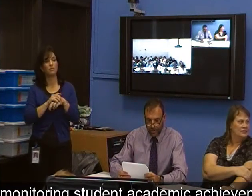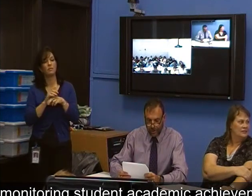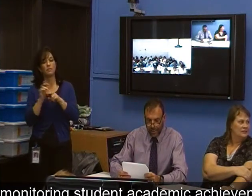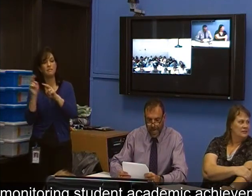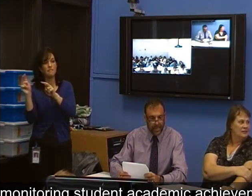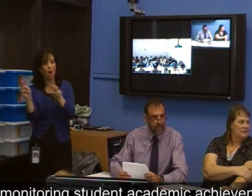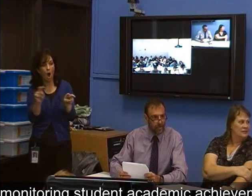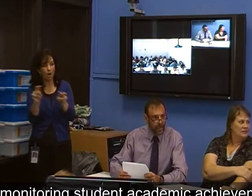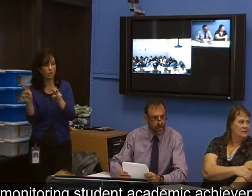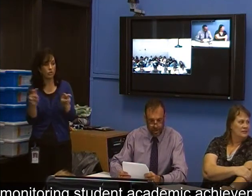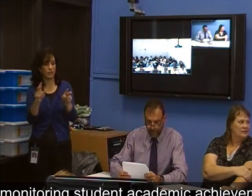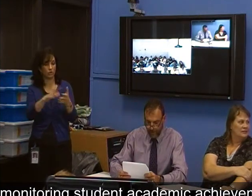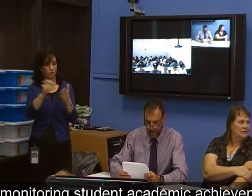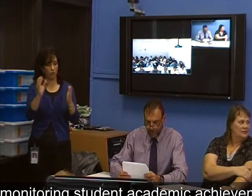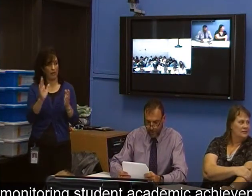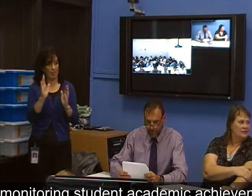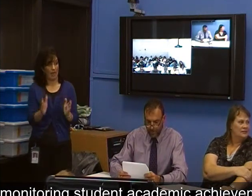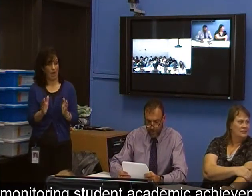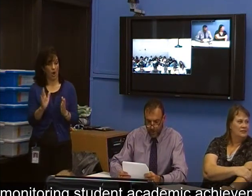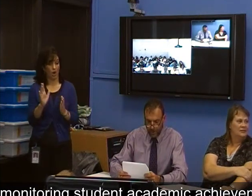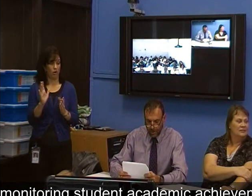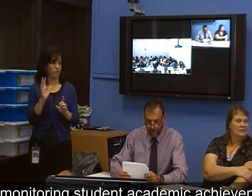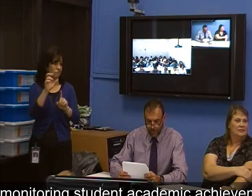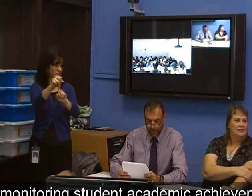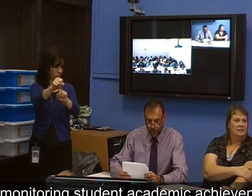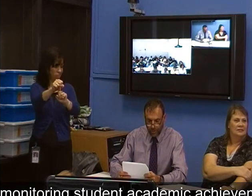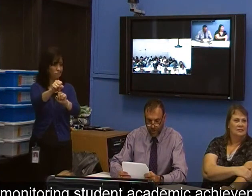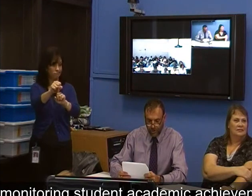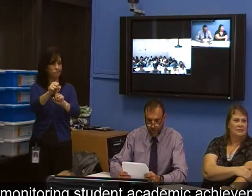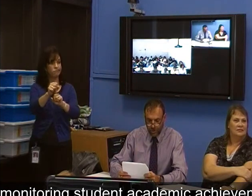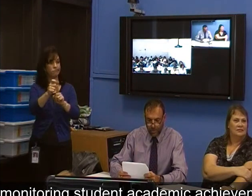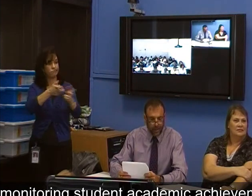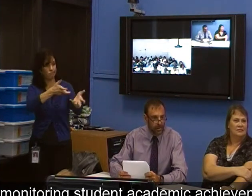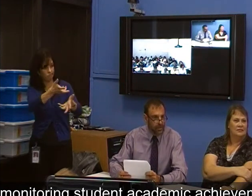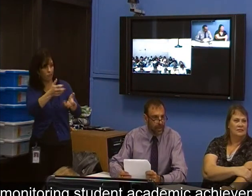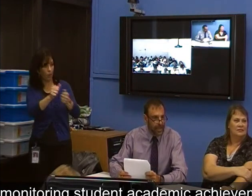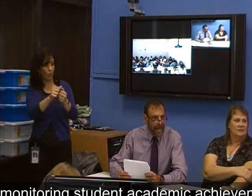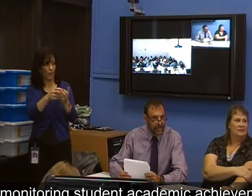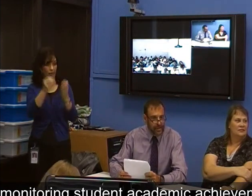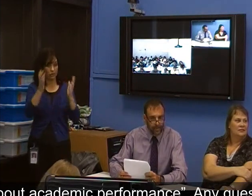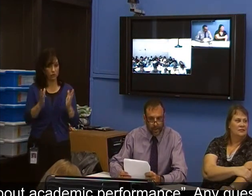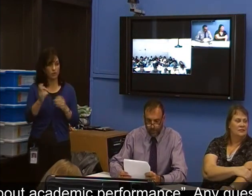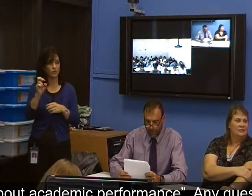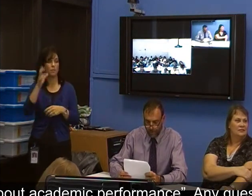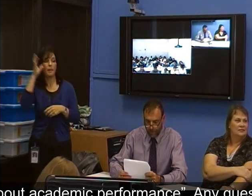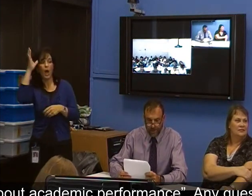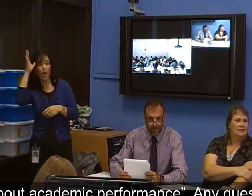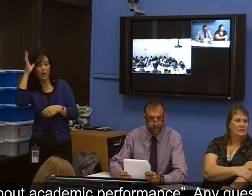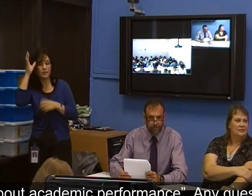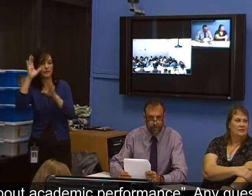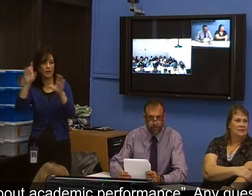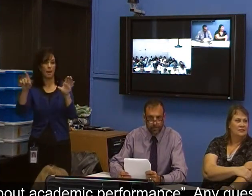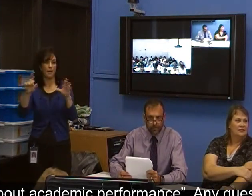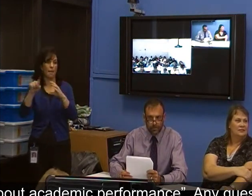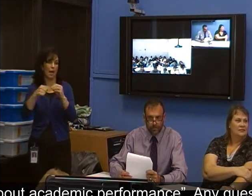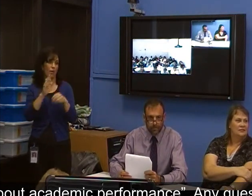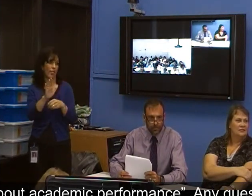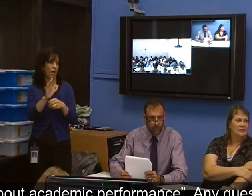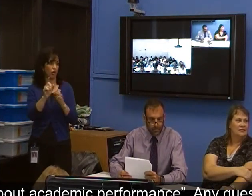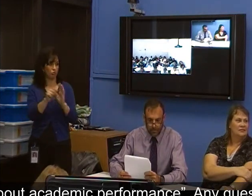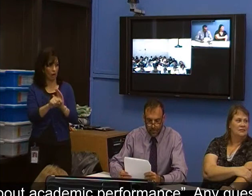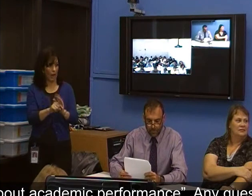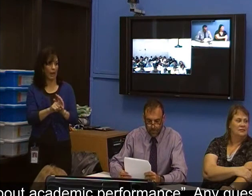monitoring student academic achievement, conferring with students or parents about academic performance.